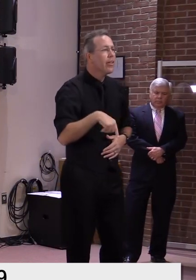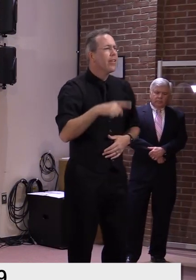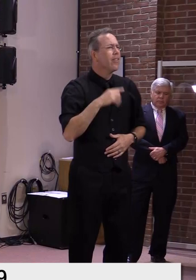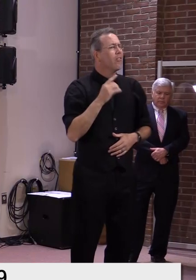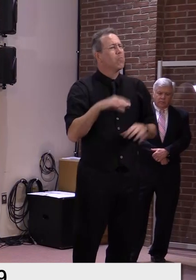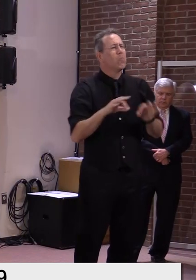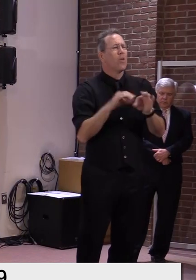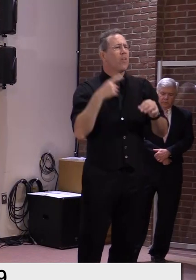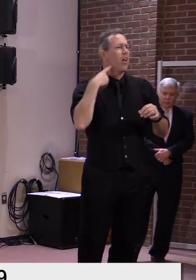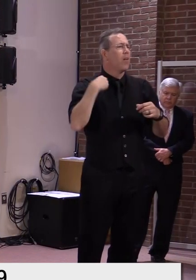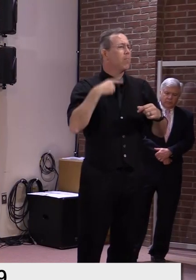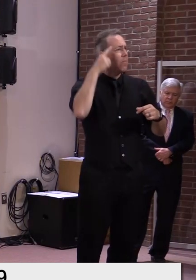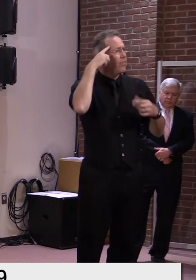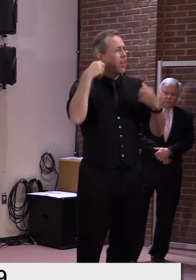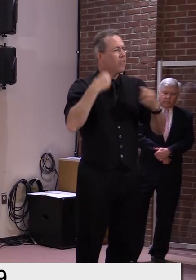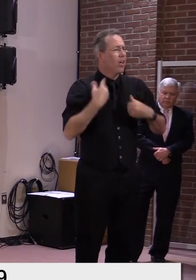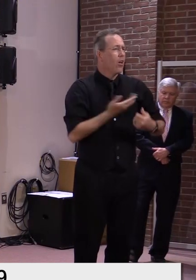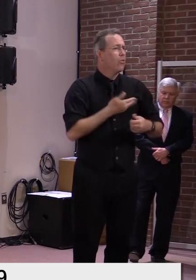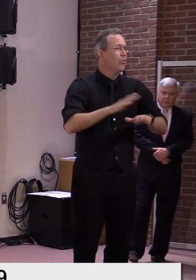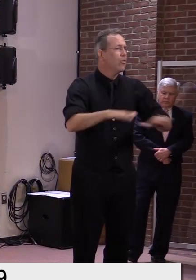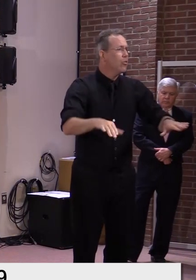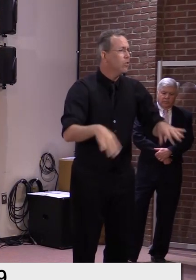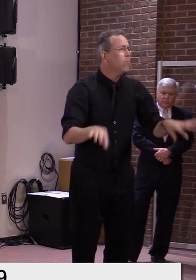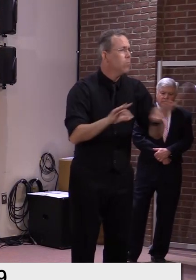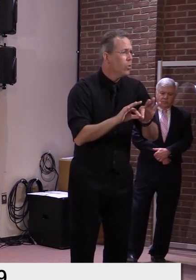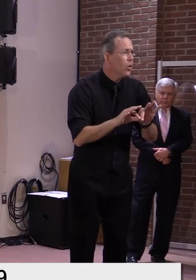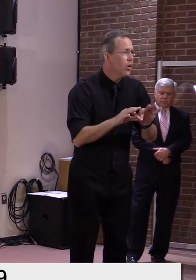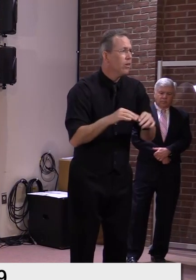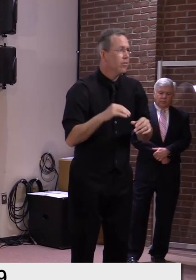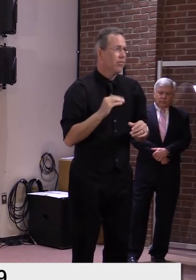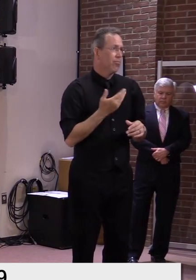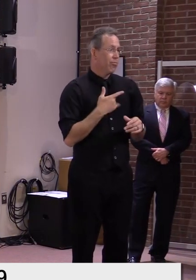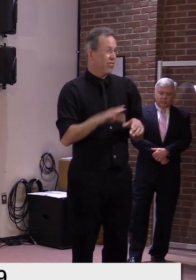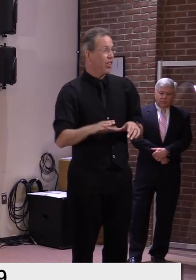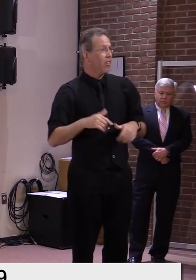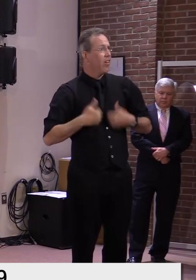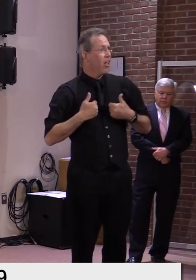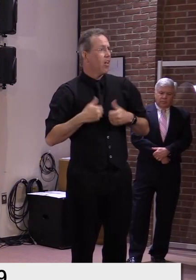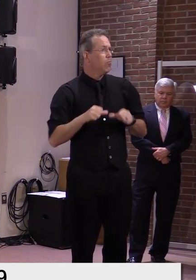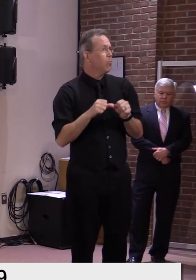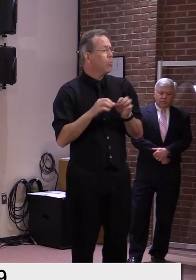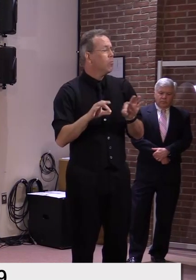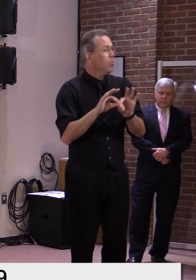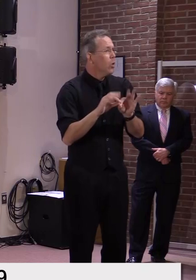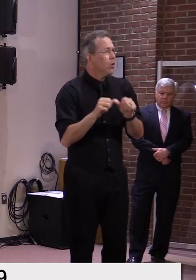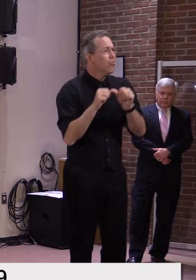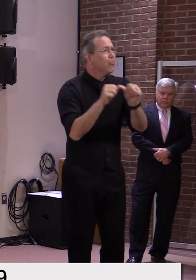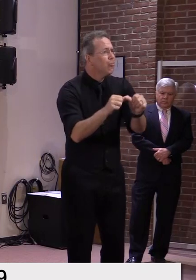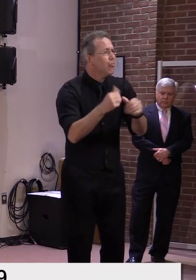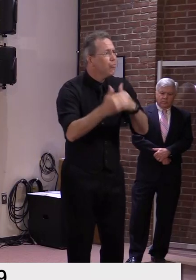priority and a benchmark for our recovery in Vermont. We know this, and these are the values that make Vermont